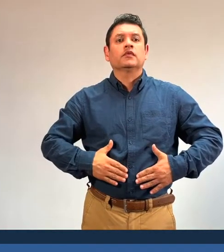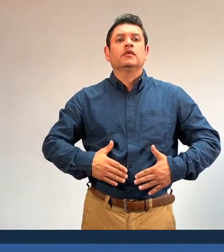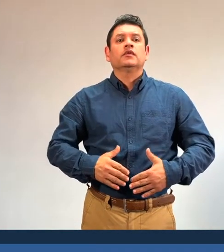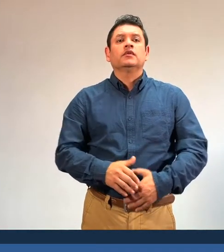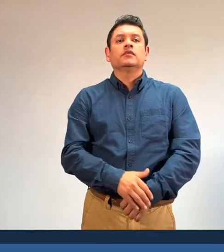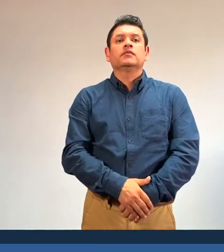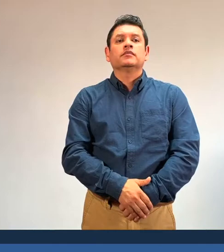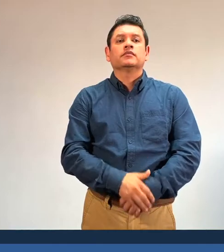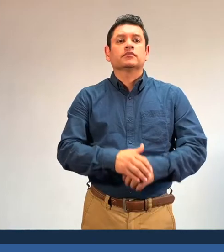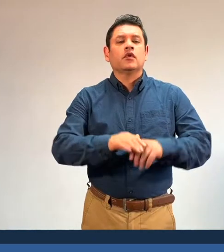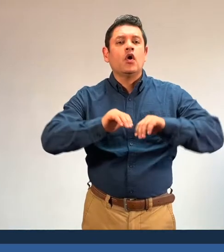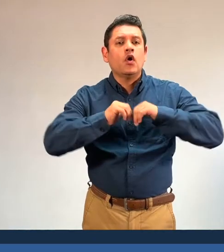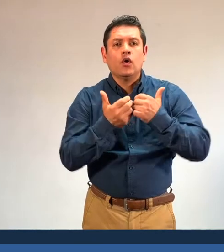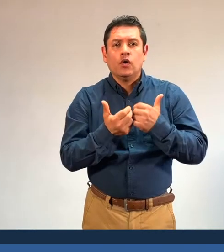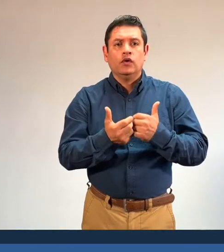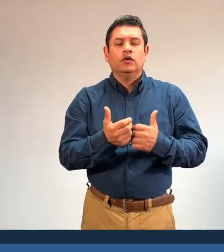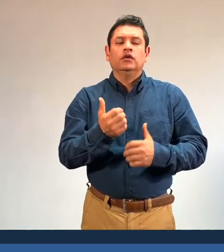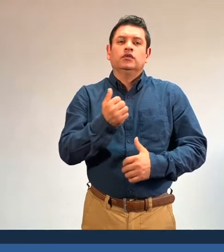parental devotion.